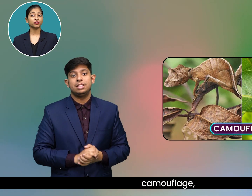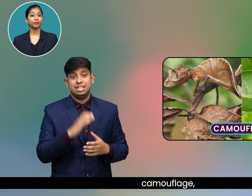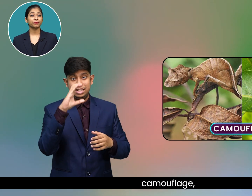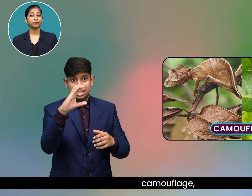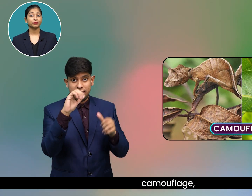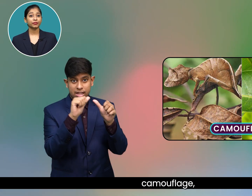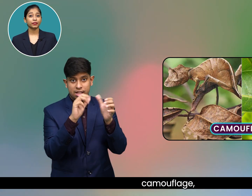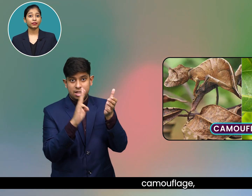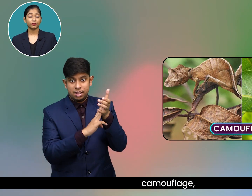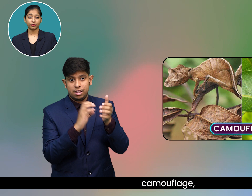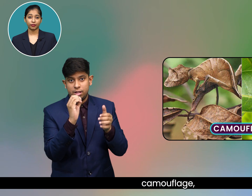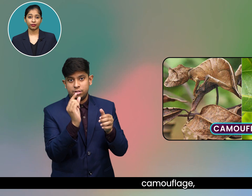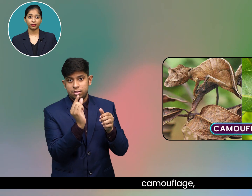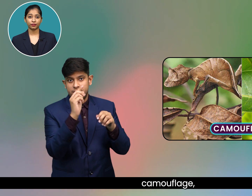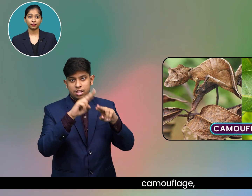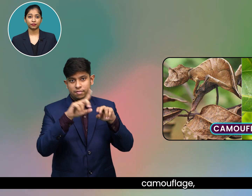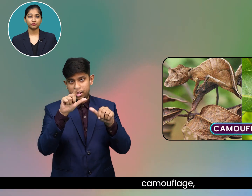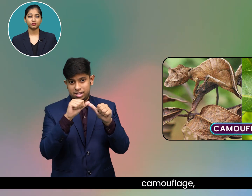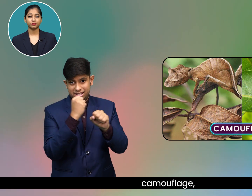camouflage,